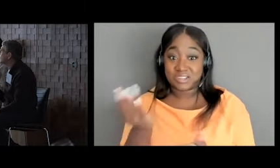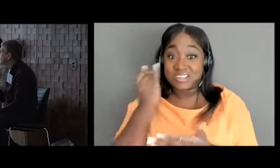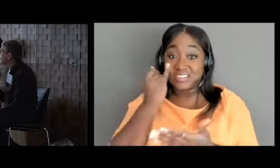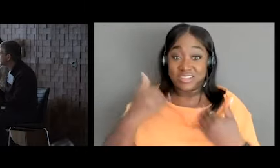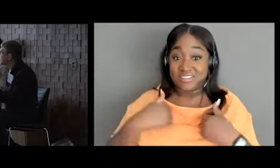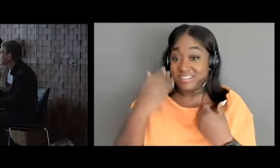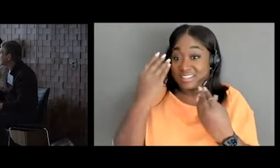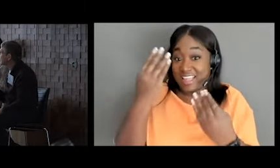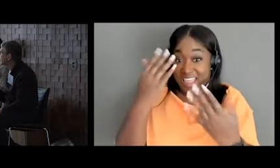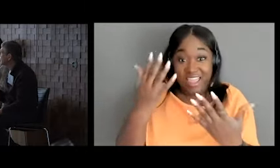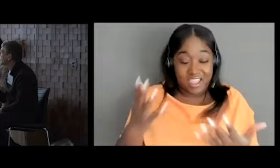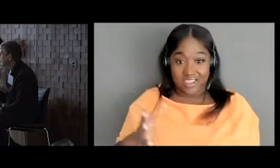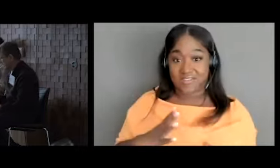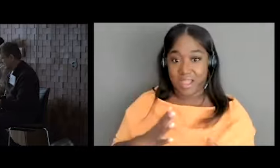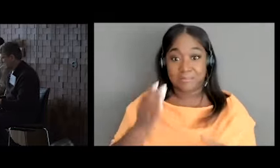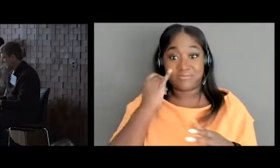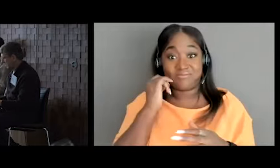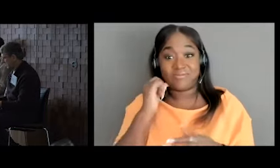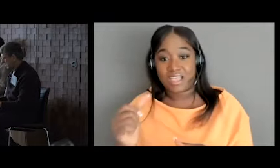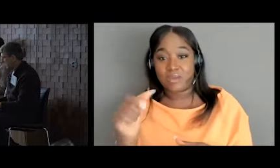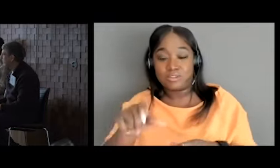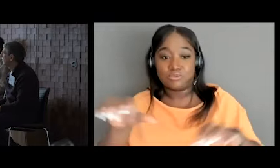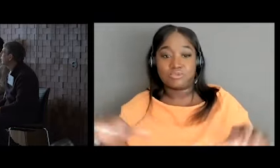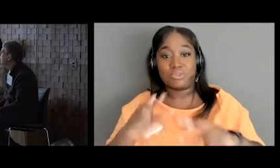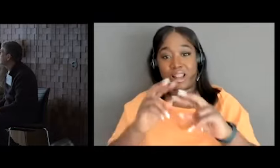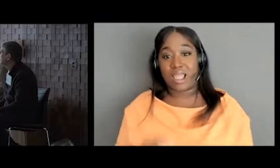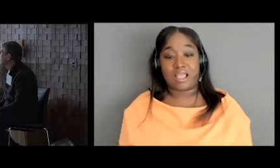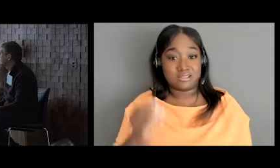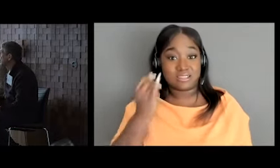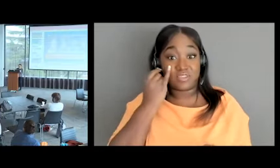we don't know, which is the hard part. I would overlay that